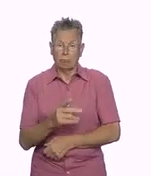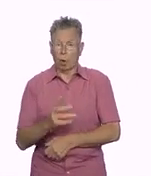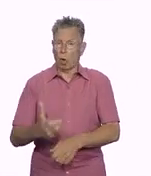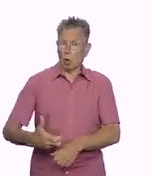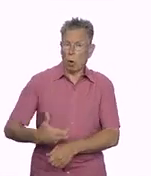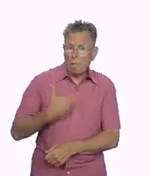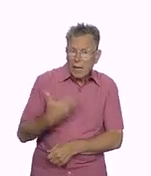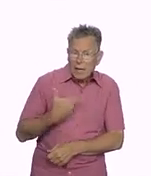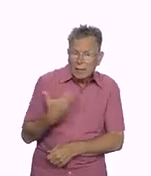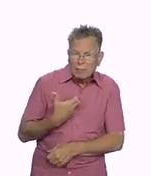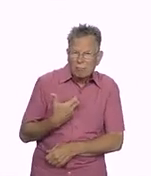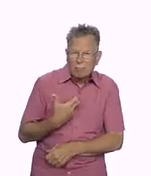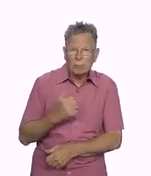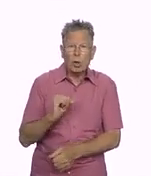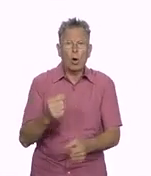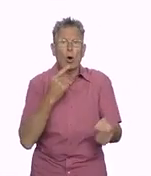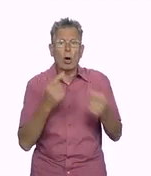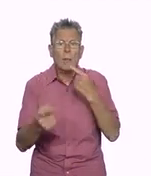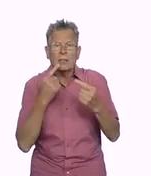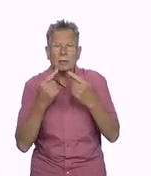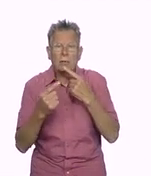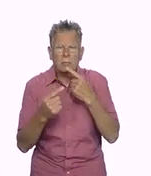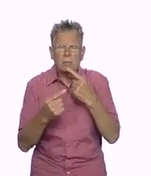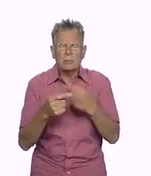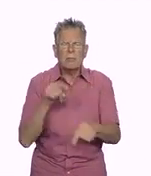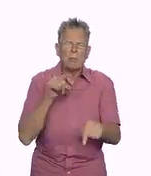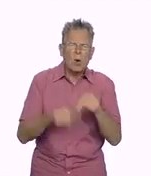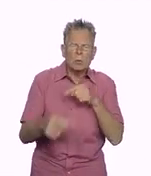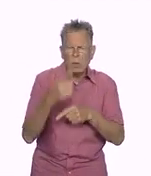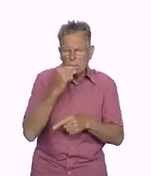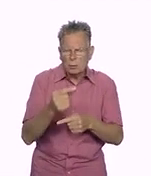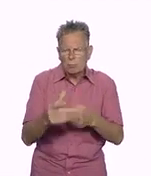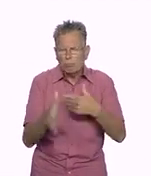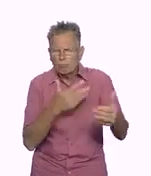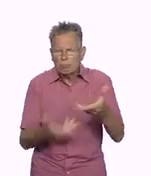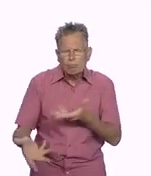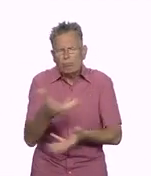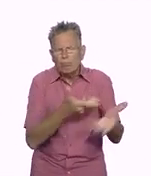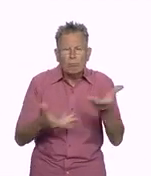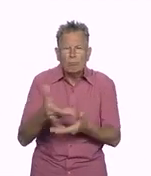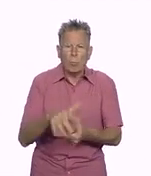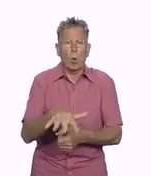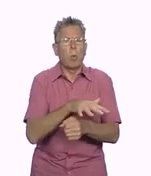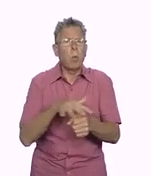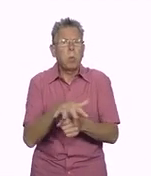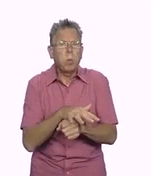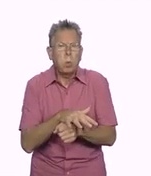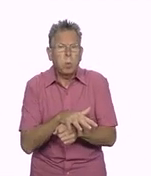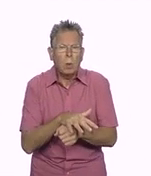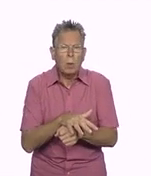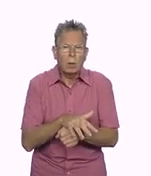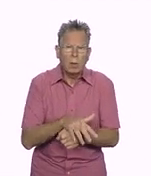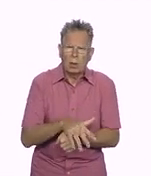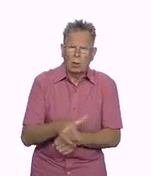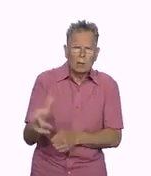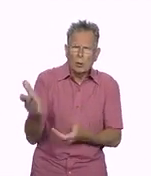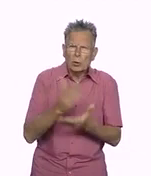Most complaints and comments can be settled locally. If you are not sure who to go to, we can help.